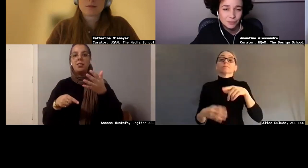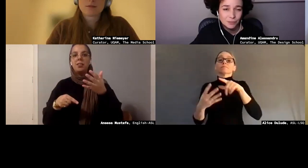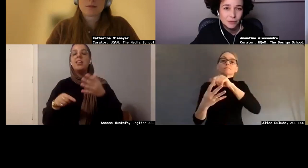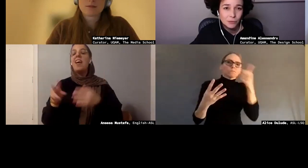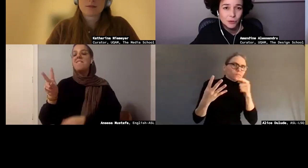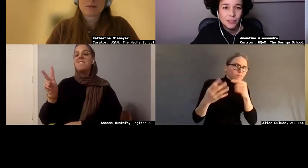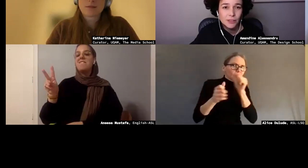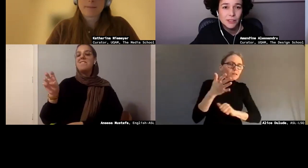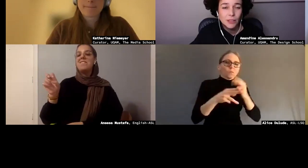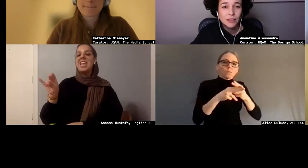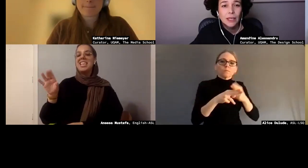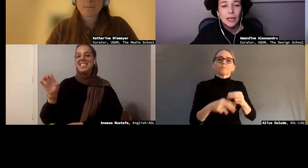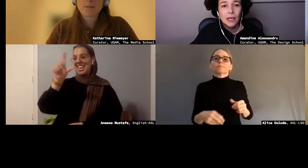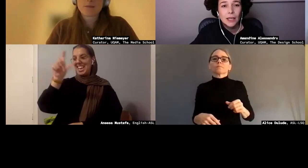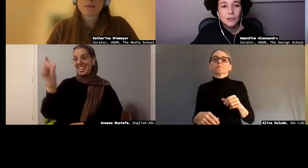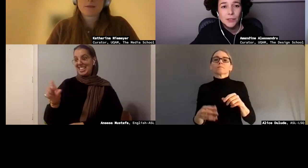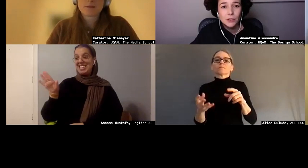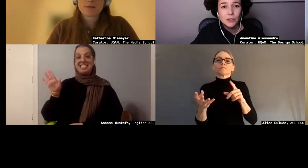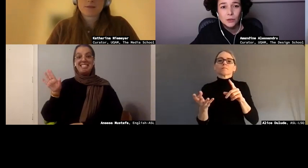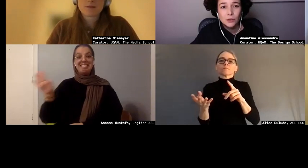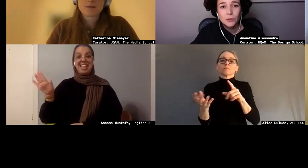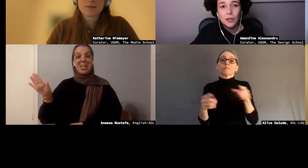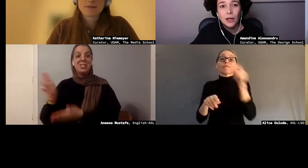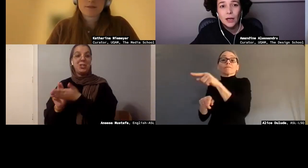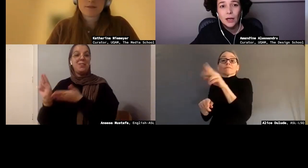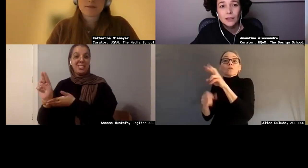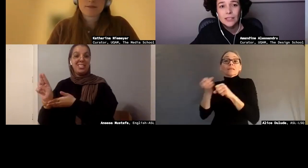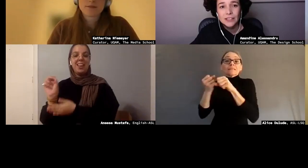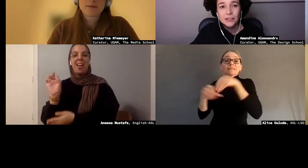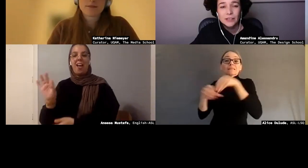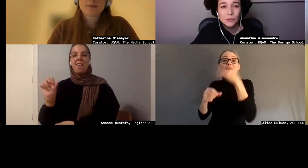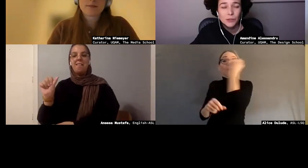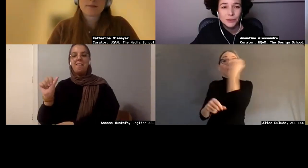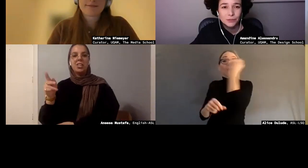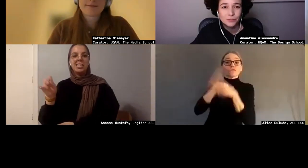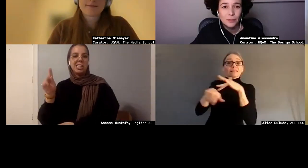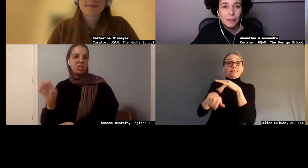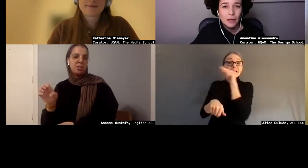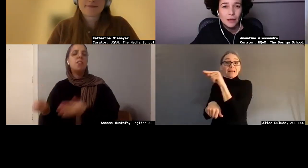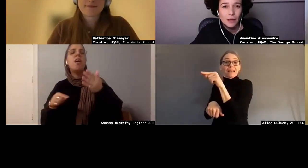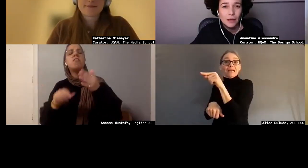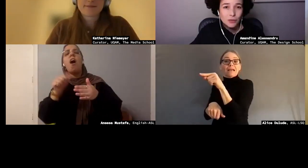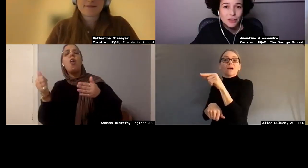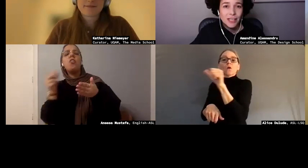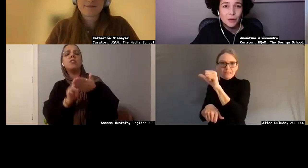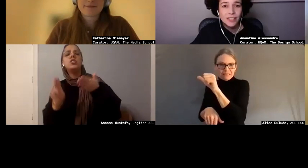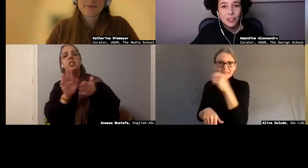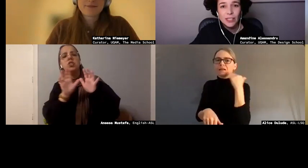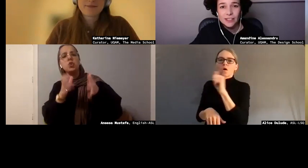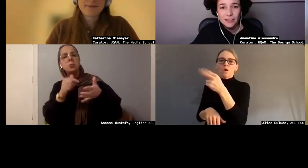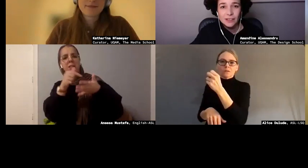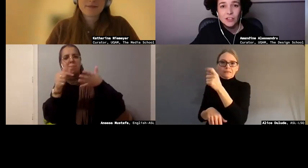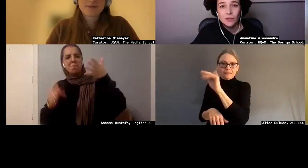Venice from 2021, and the research group Art, Letters and Numbers. I also wish to thank our